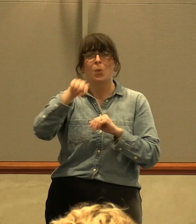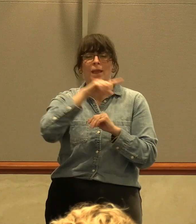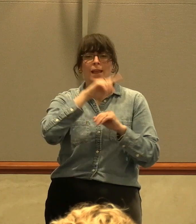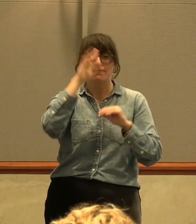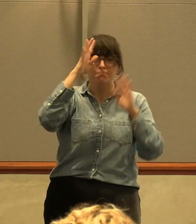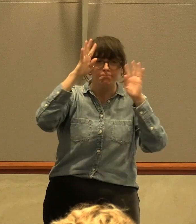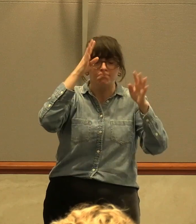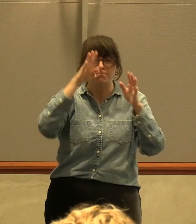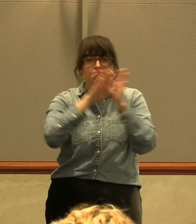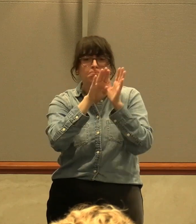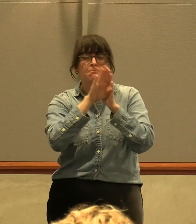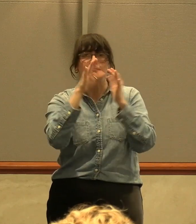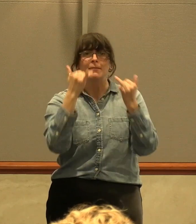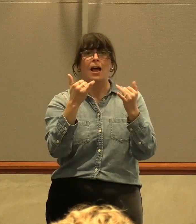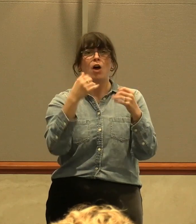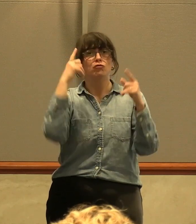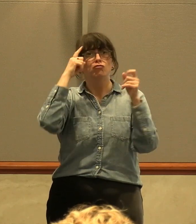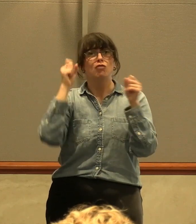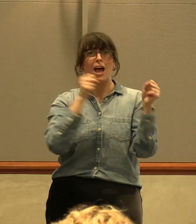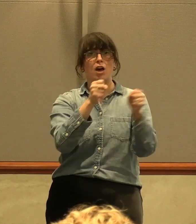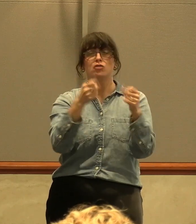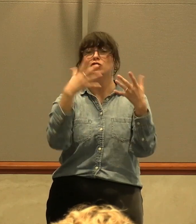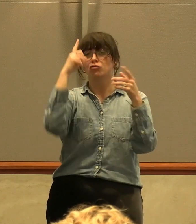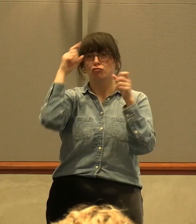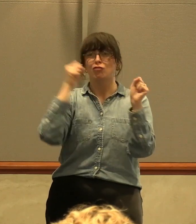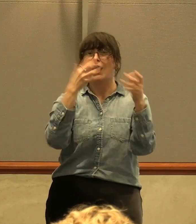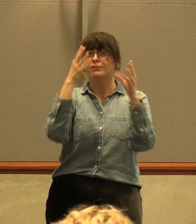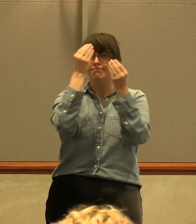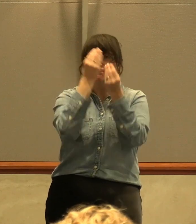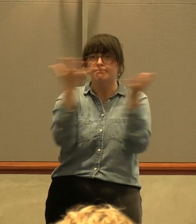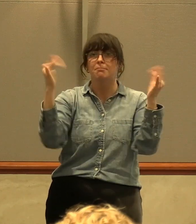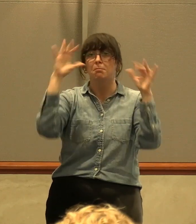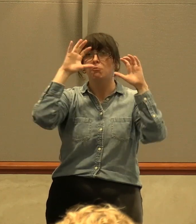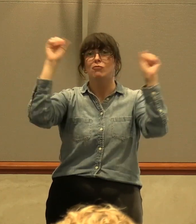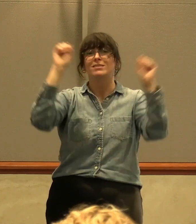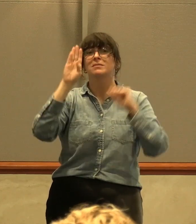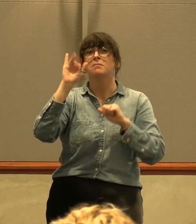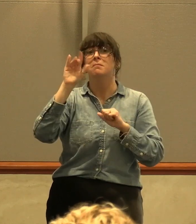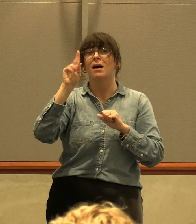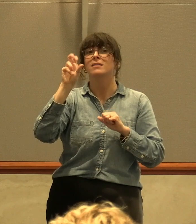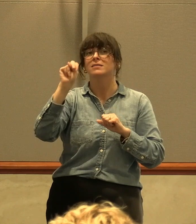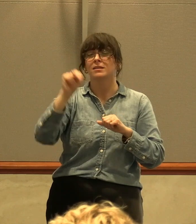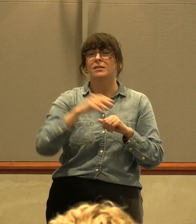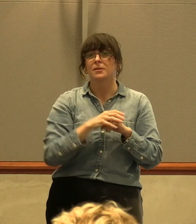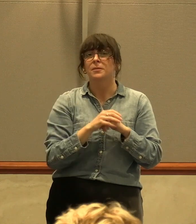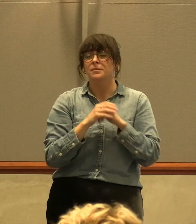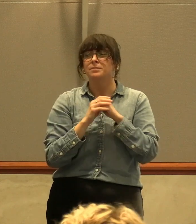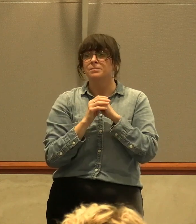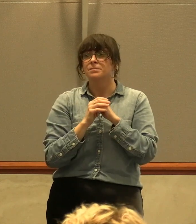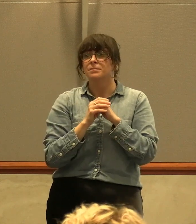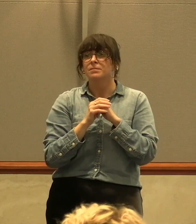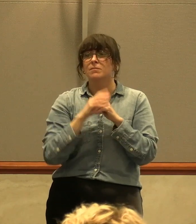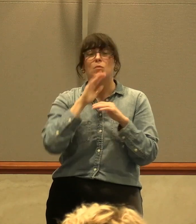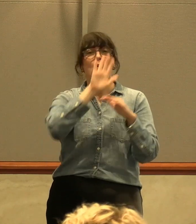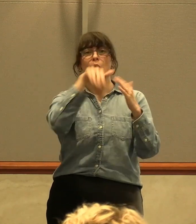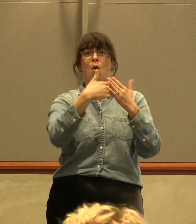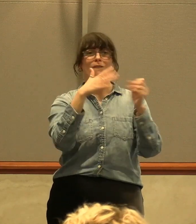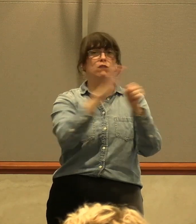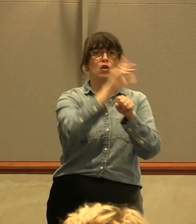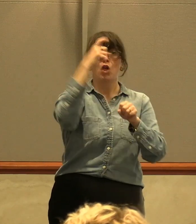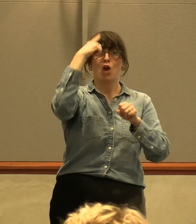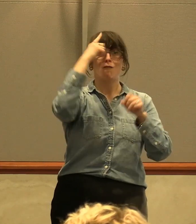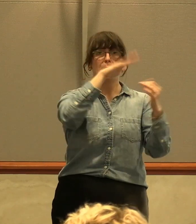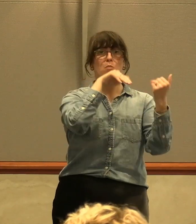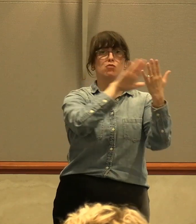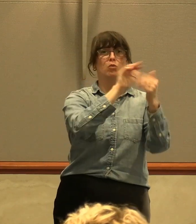a strategy which has now been announced and implemented by President Biden. It's an all-government approach, every agency